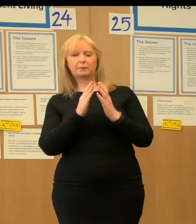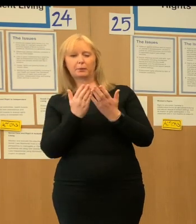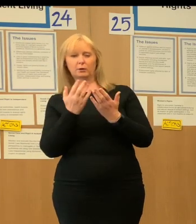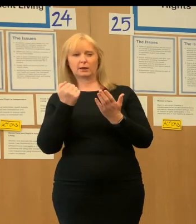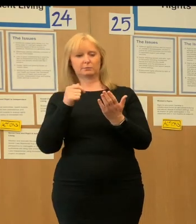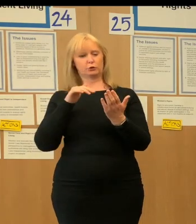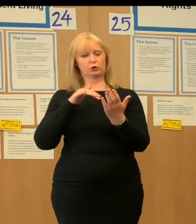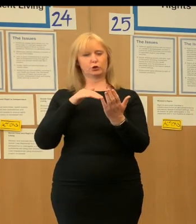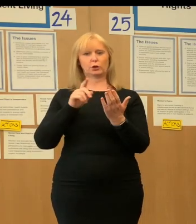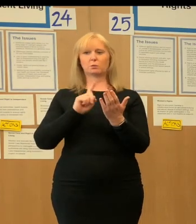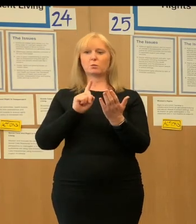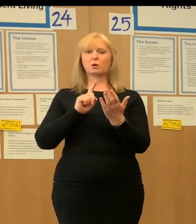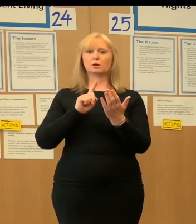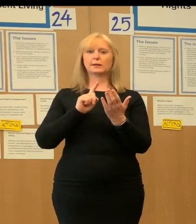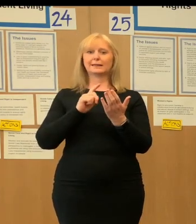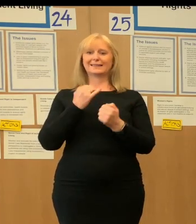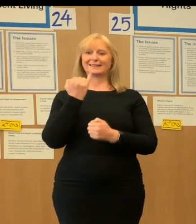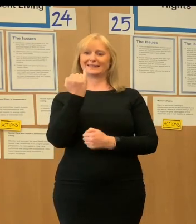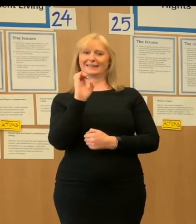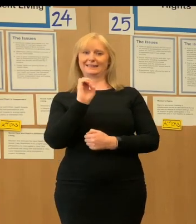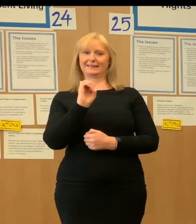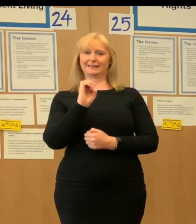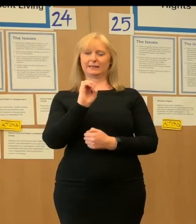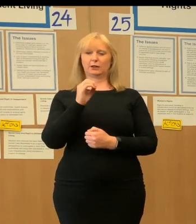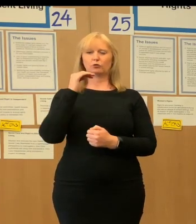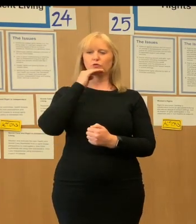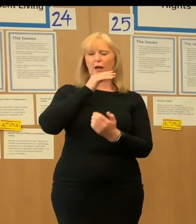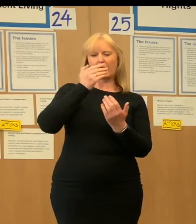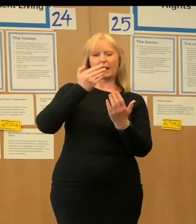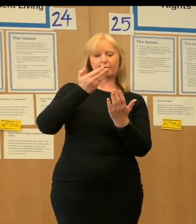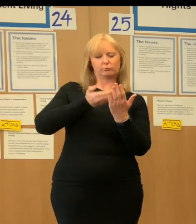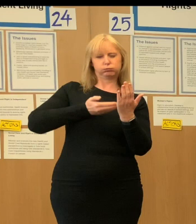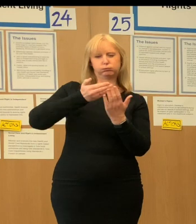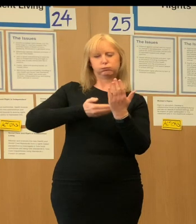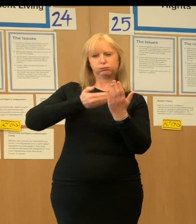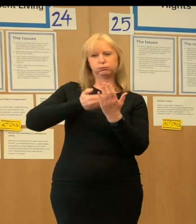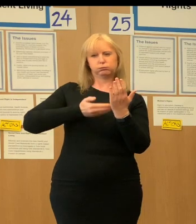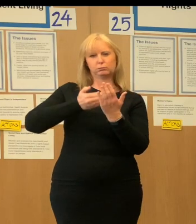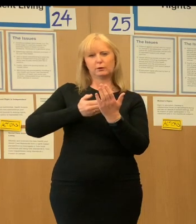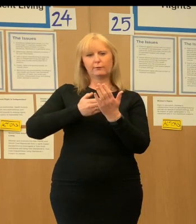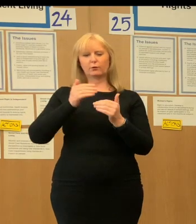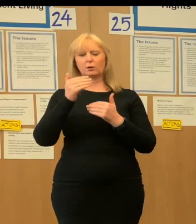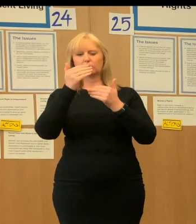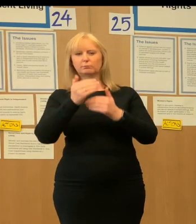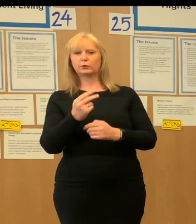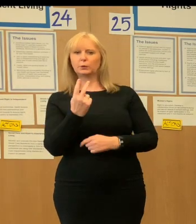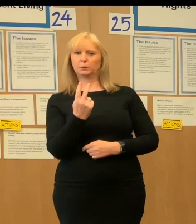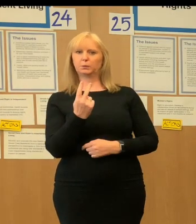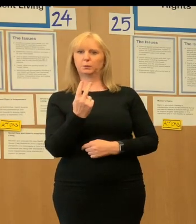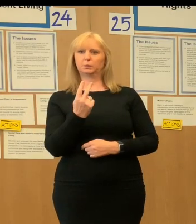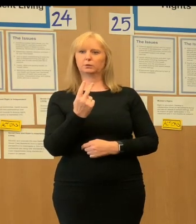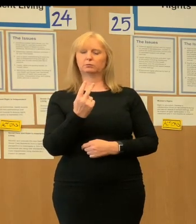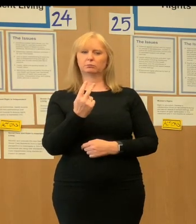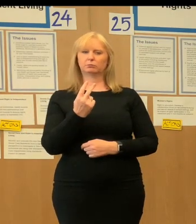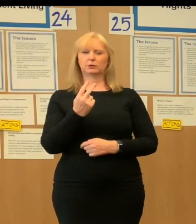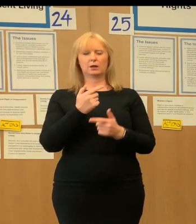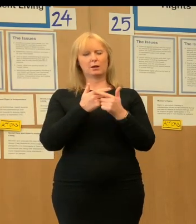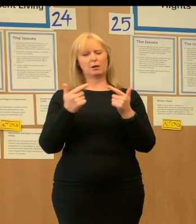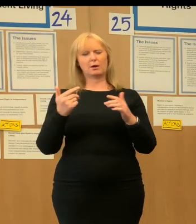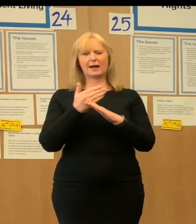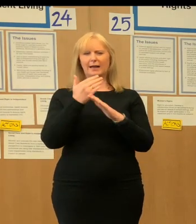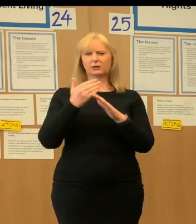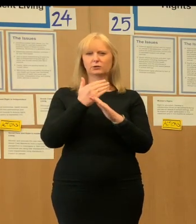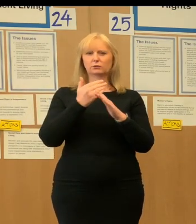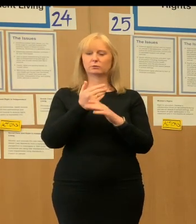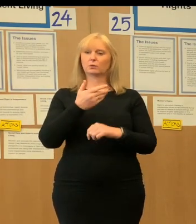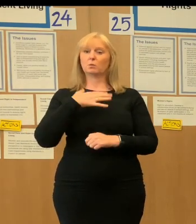room is over 60 kind of draft suggestions for action for SNAP 2. That's a lot of actions, and part of what we want to do is